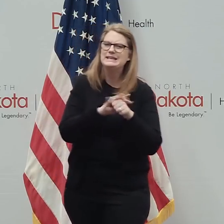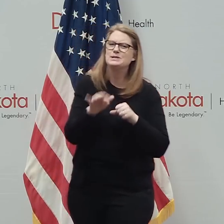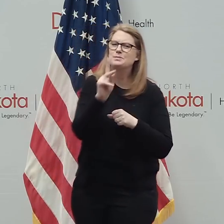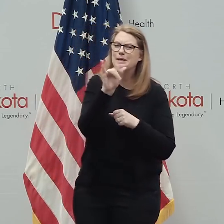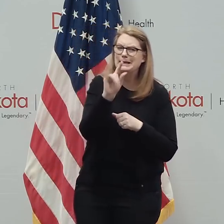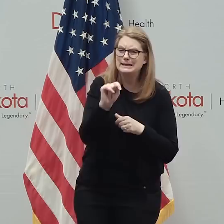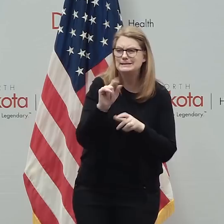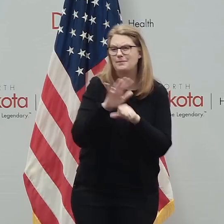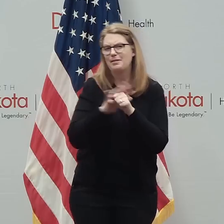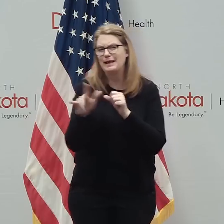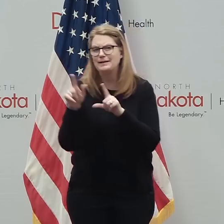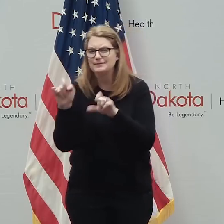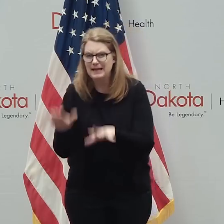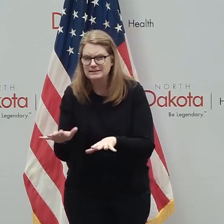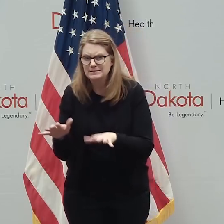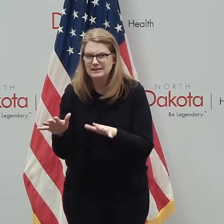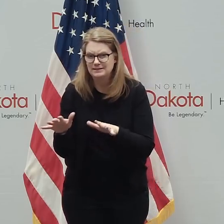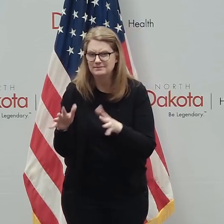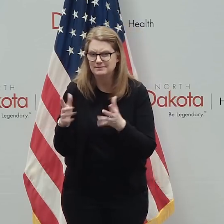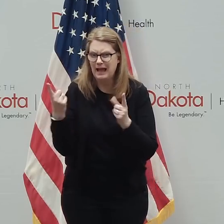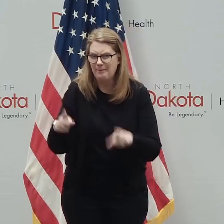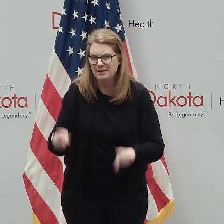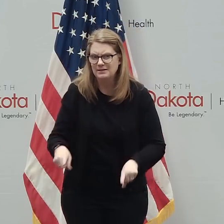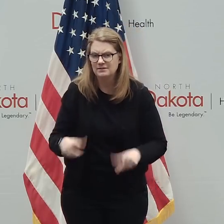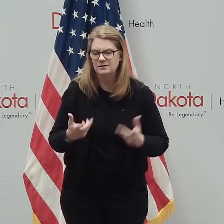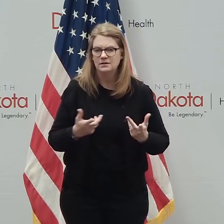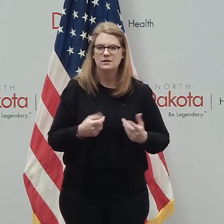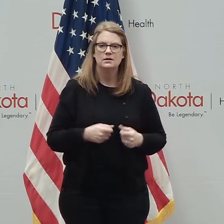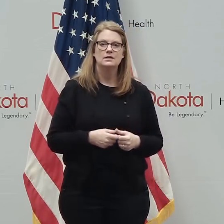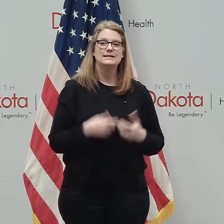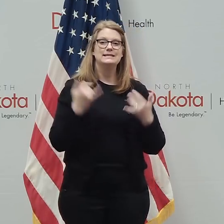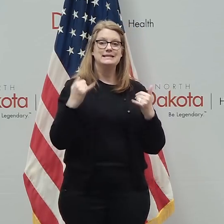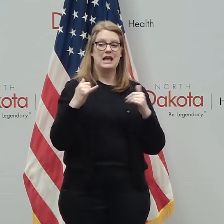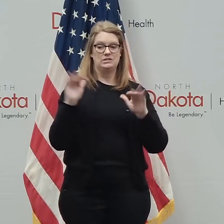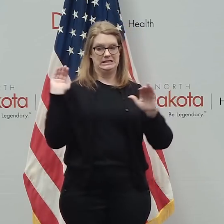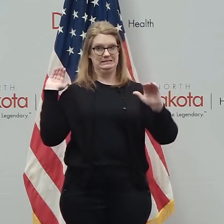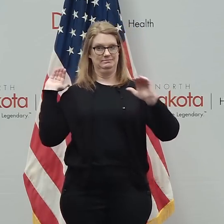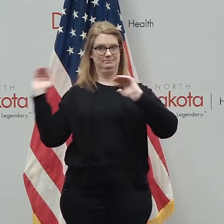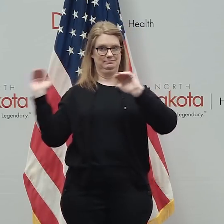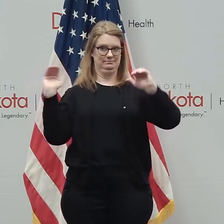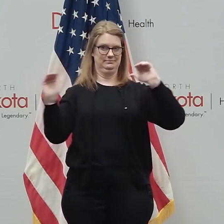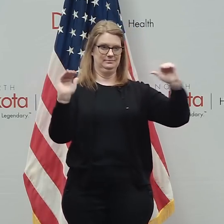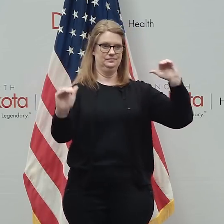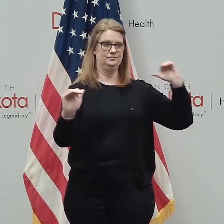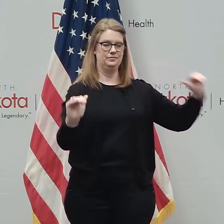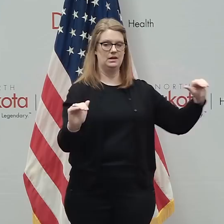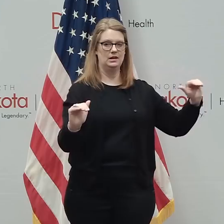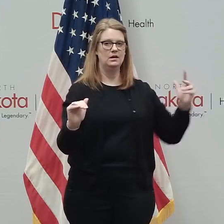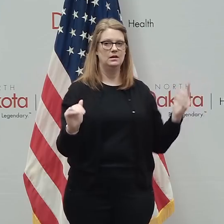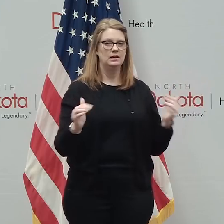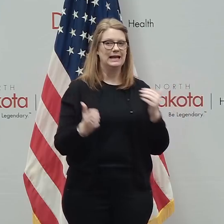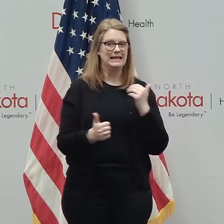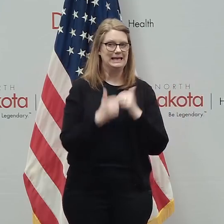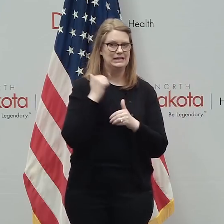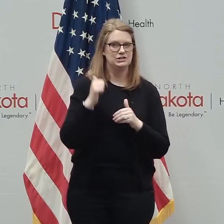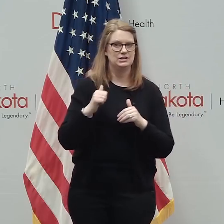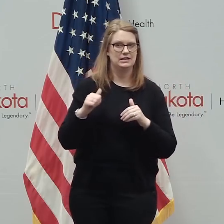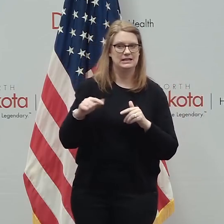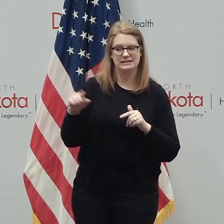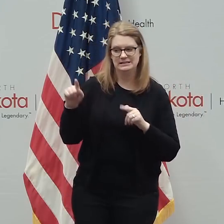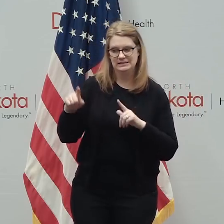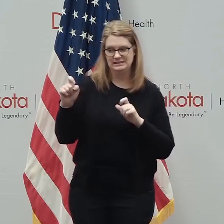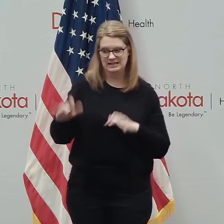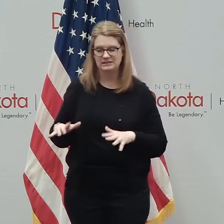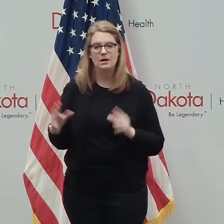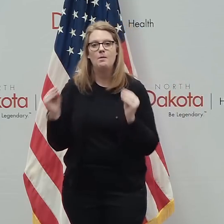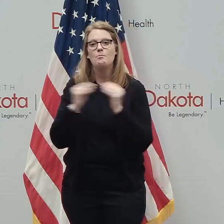and you can go get that test. But in terms of getting the word out again, I believe at every single one we've done of these, we've been oversubscribed.